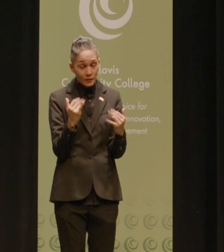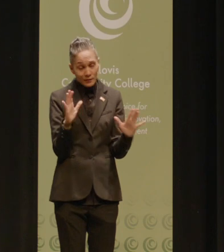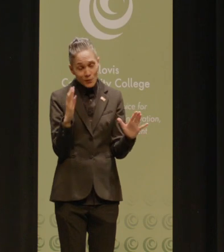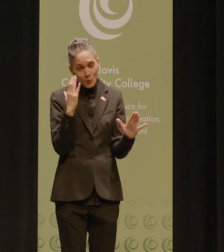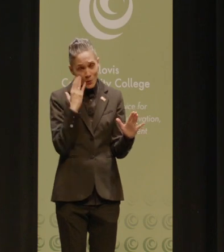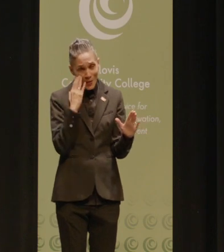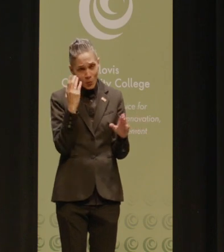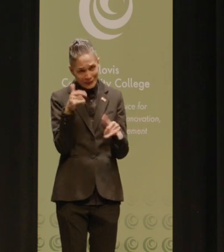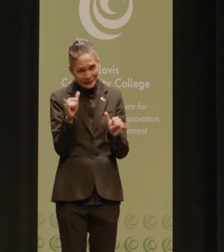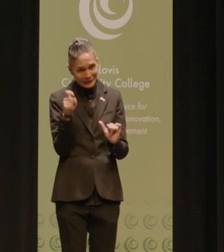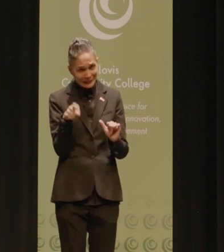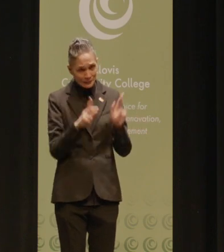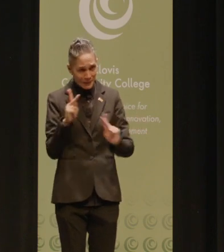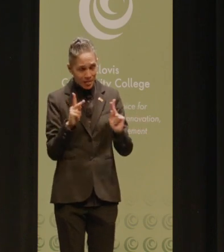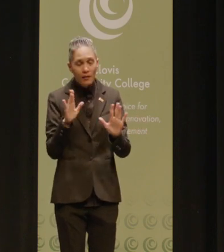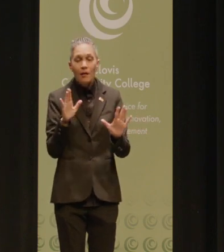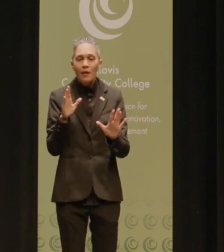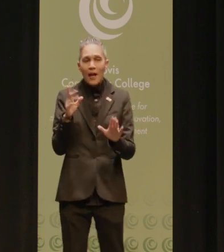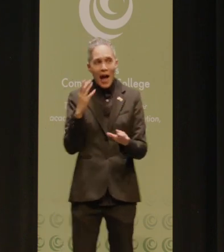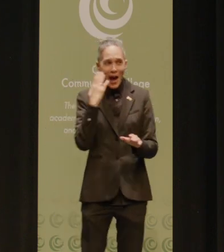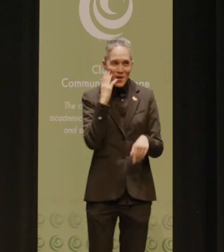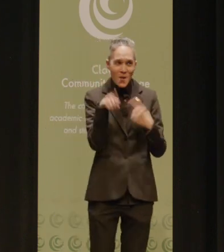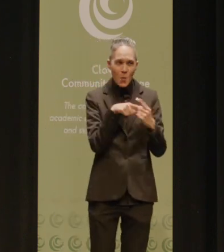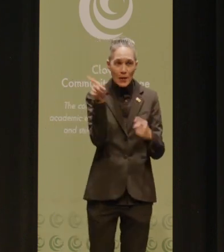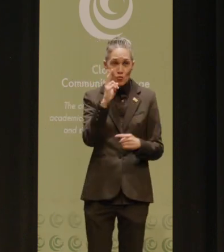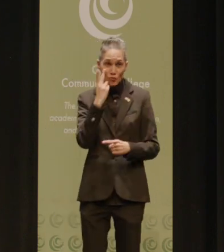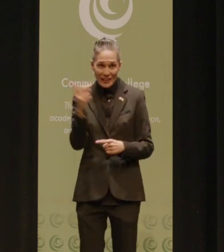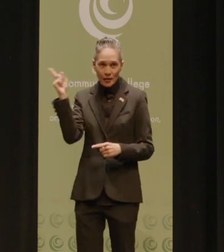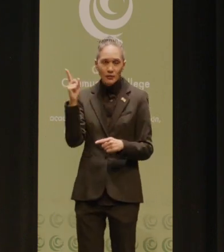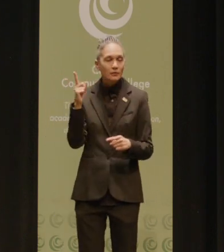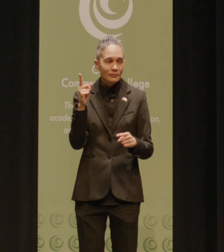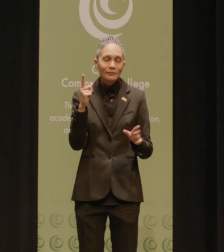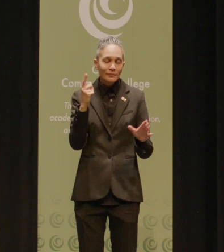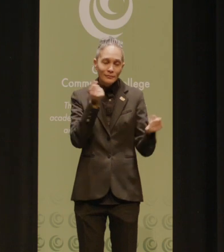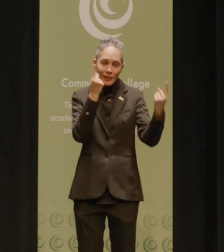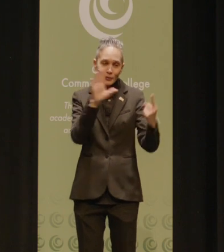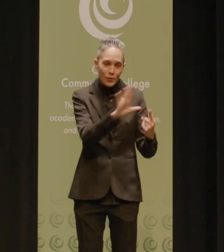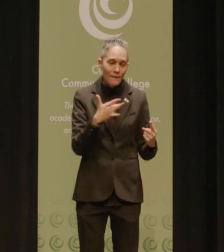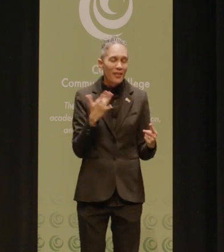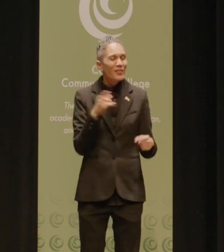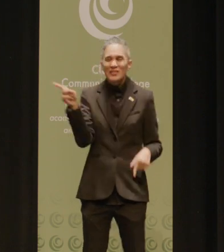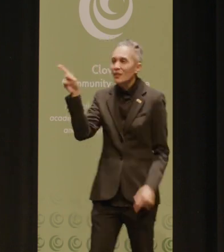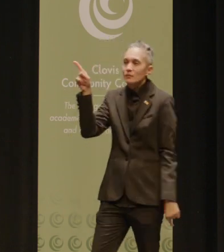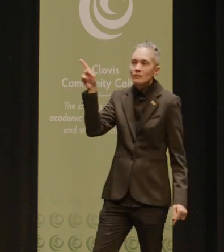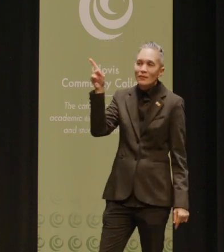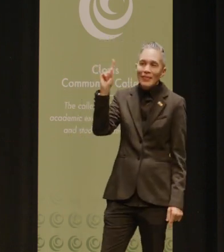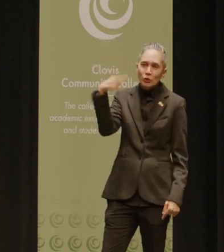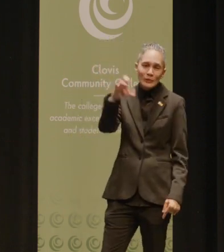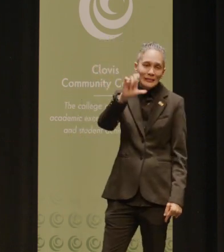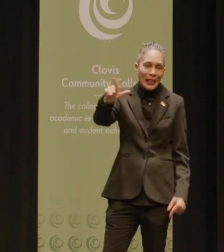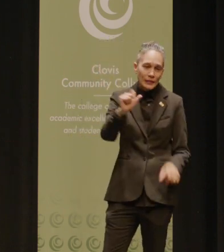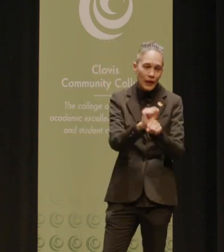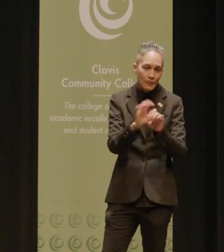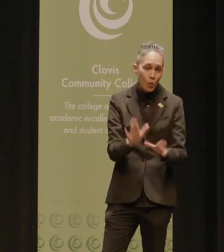need people. Now, when you see this, I know what you think, because I've been hanging out with faculty for a number of years. You say, yeah, that's just classified.